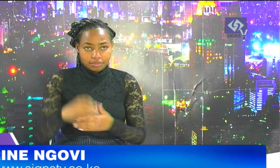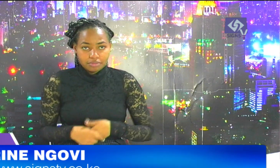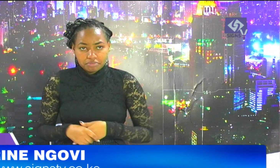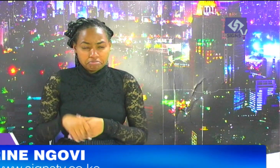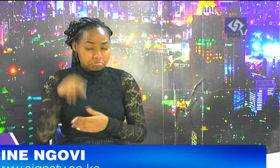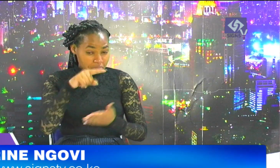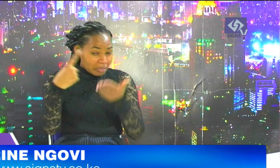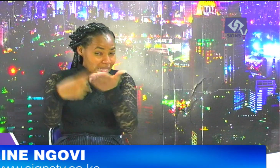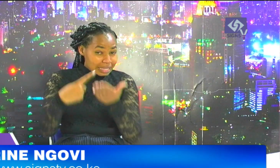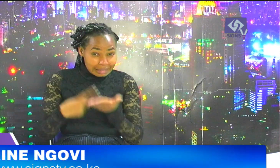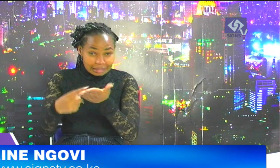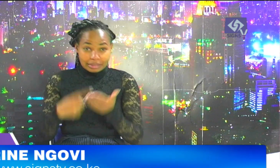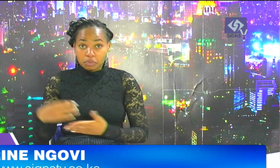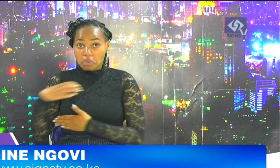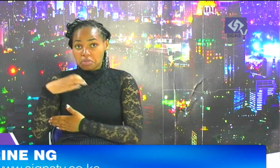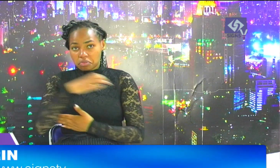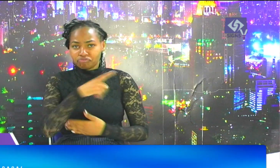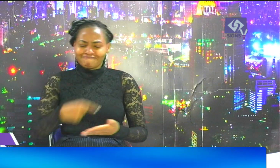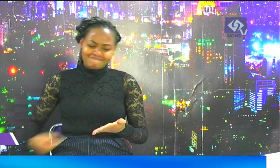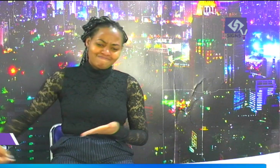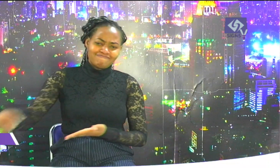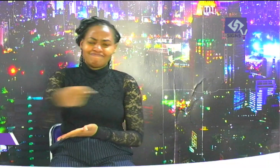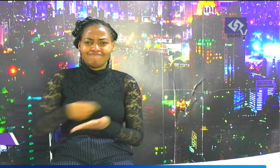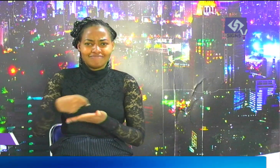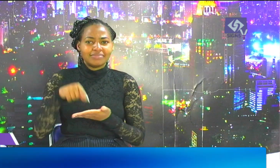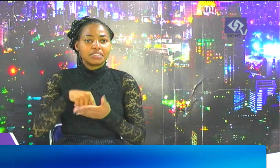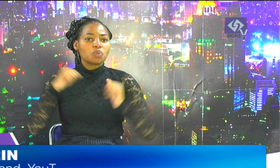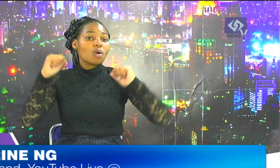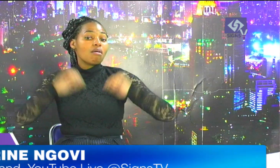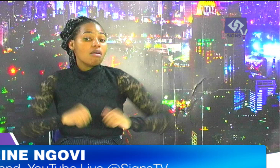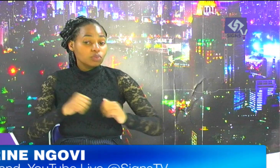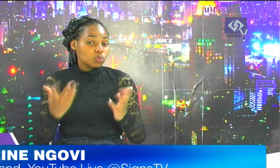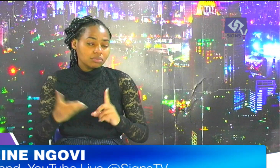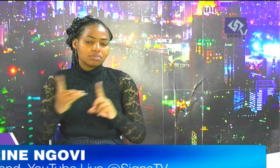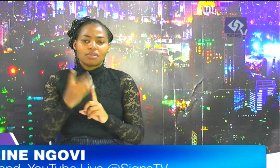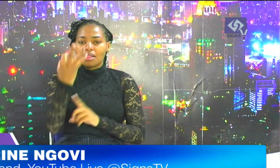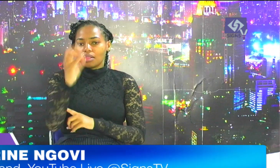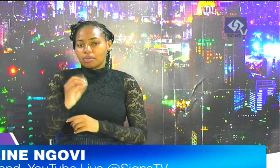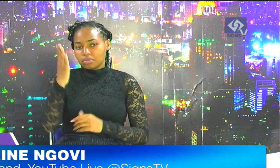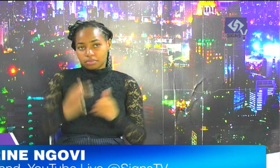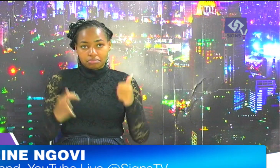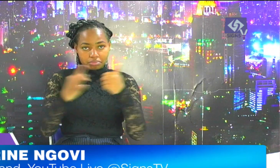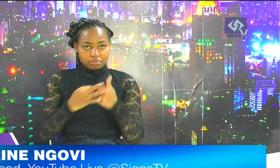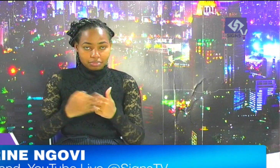signed its framework agreement on August 30th, giving it 60 days to